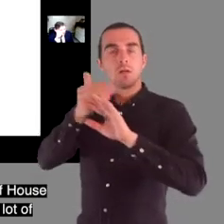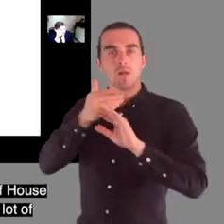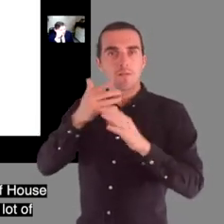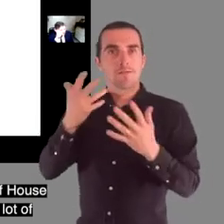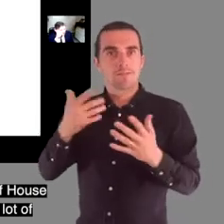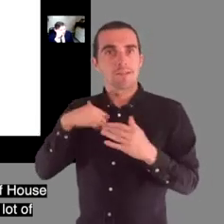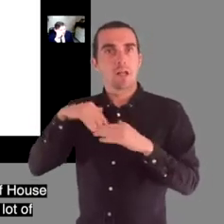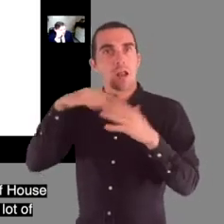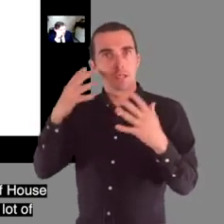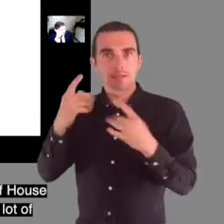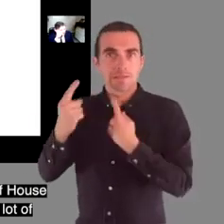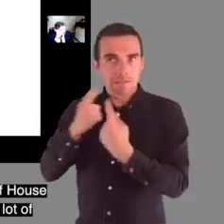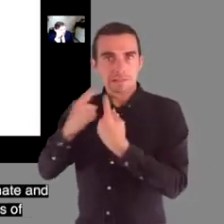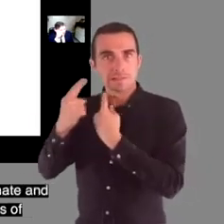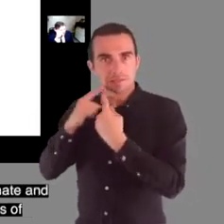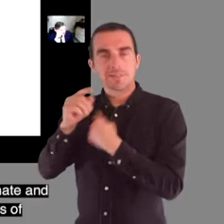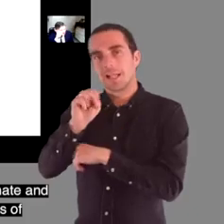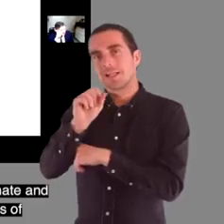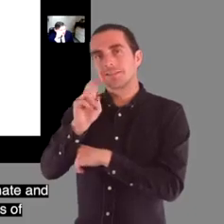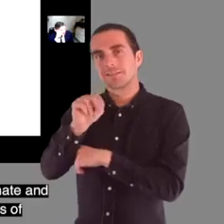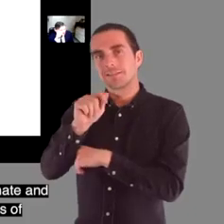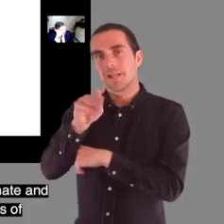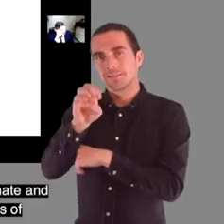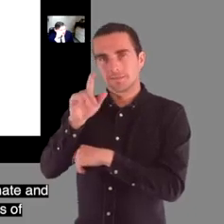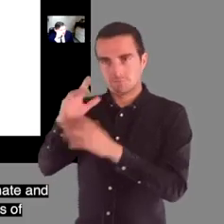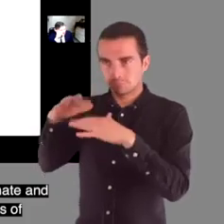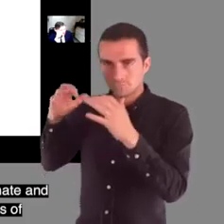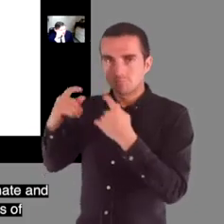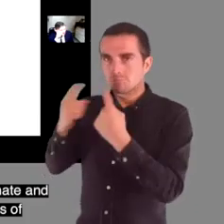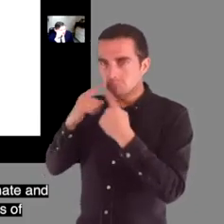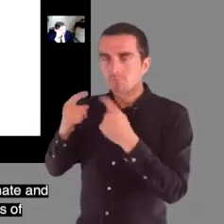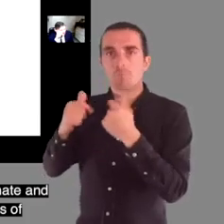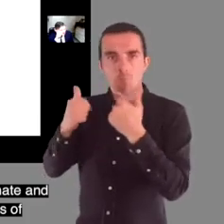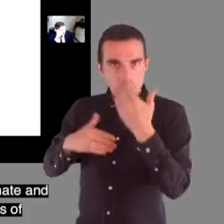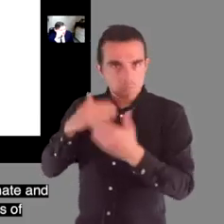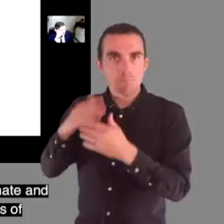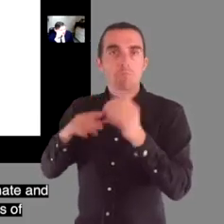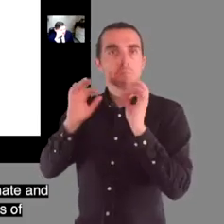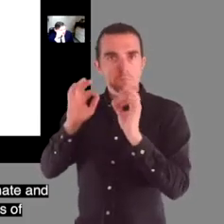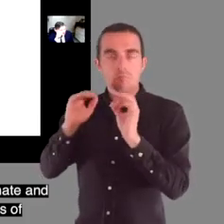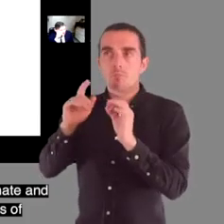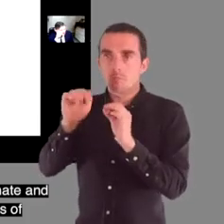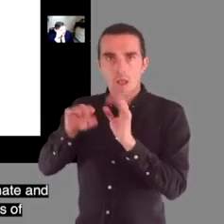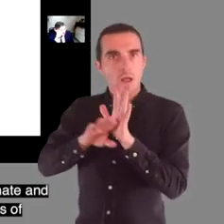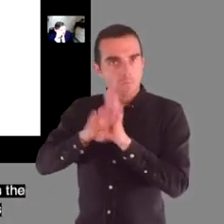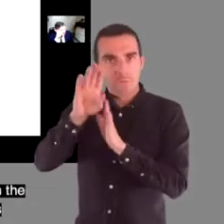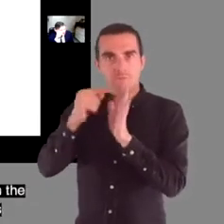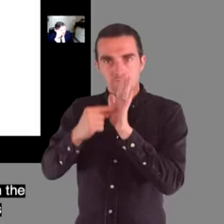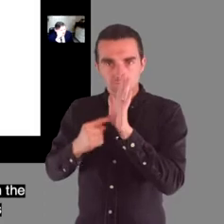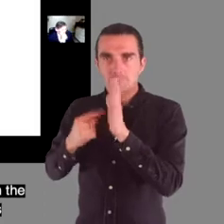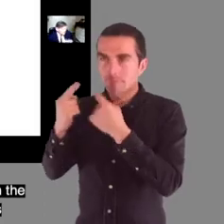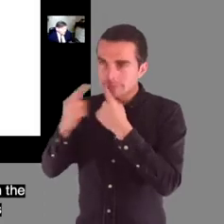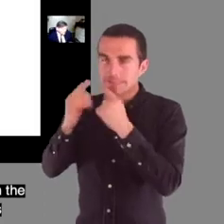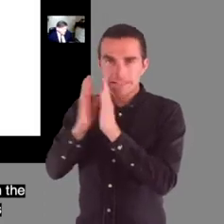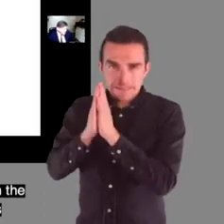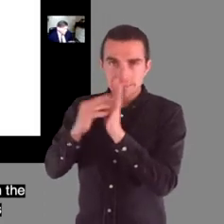are. So we put a lot of energy into working with the Senate, and we had real success in terms of